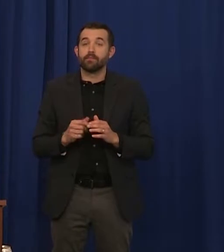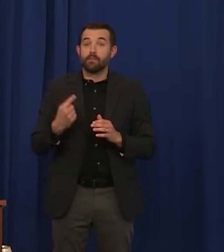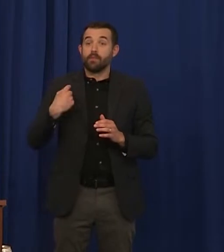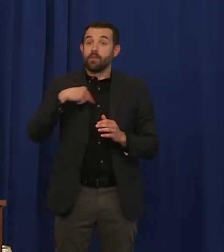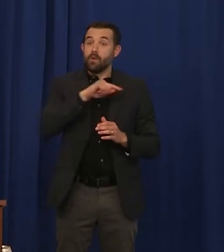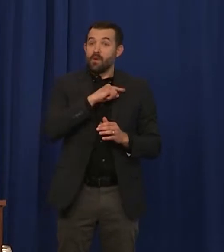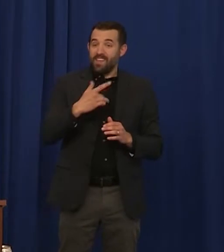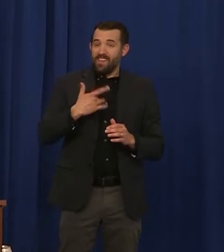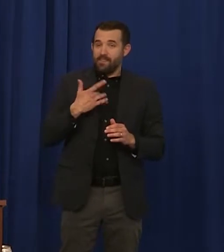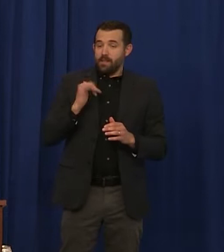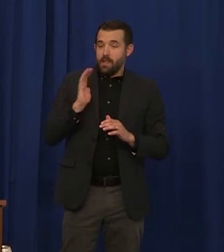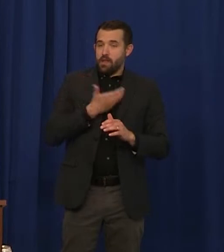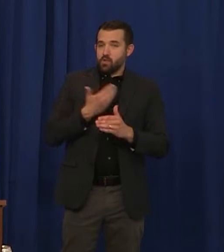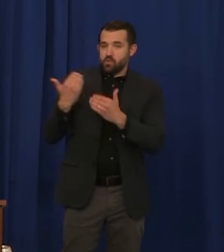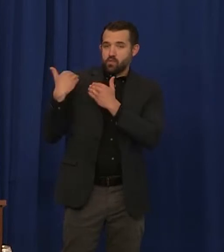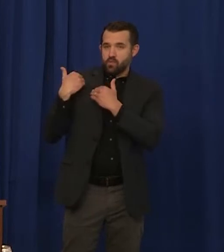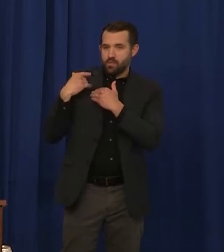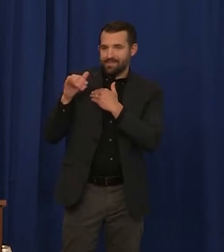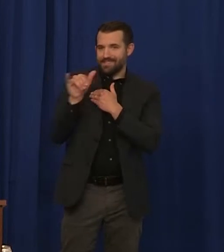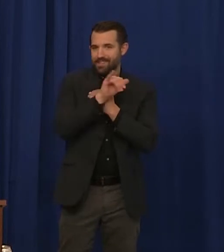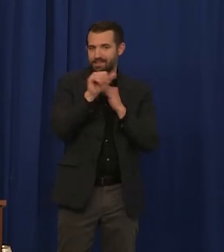we have as a state.